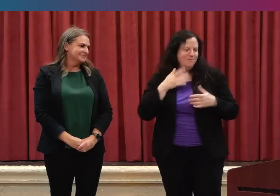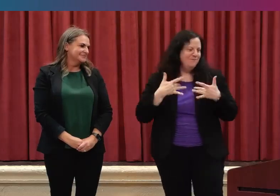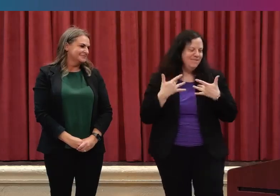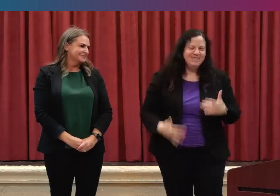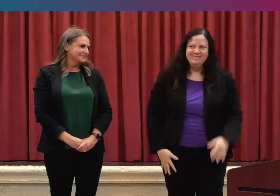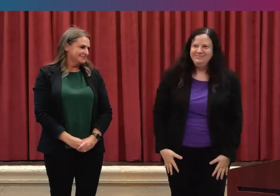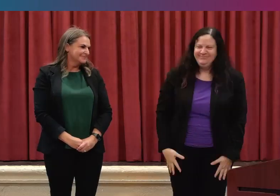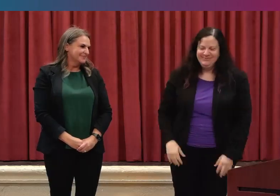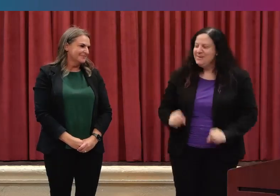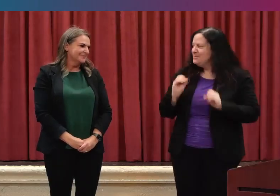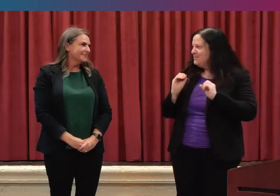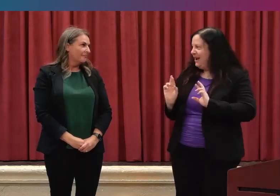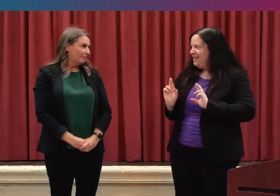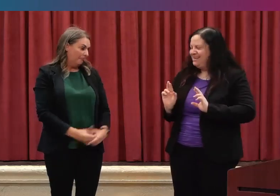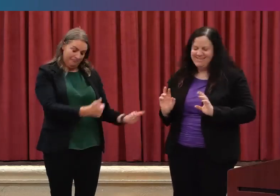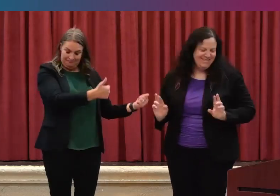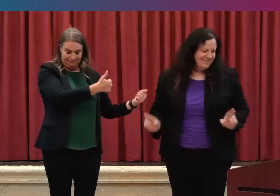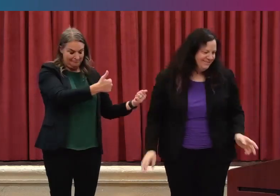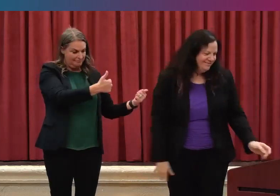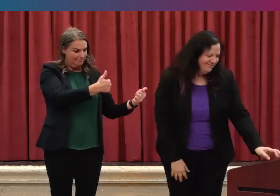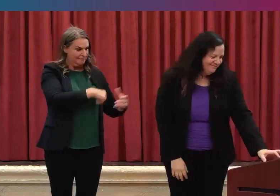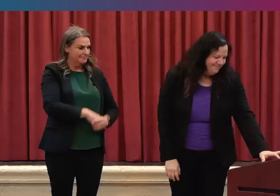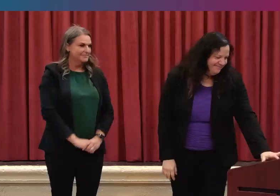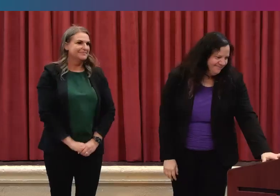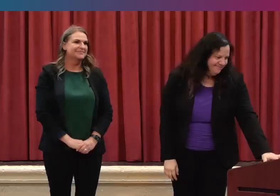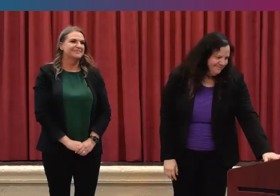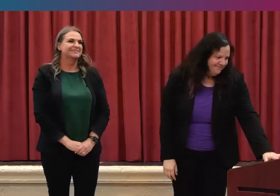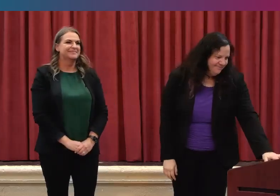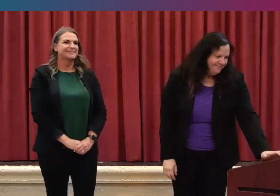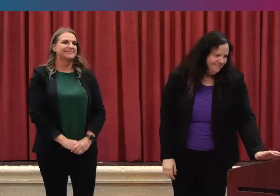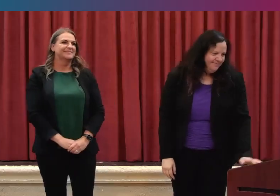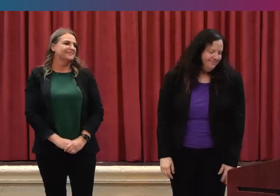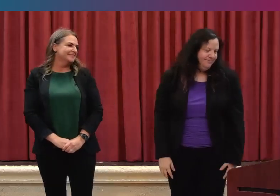but we'll hold them until after the rest of the presentation. So we'll get back to this. Great.